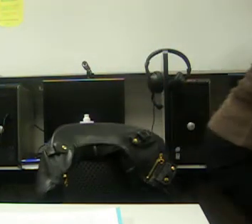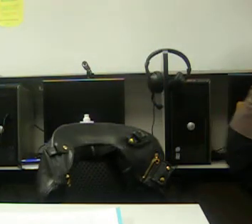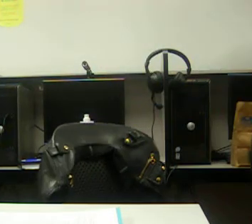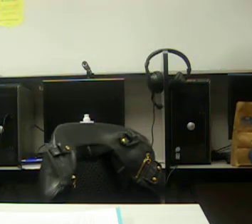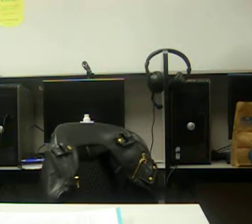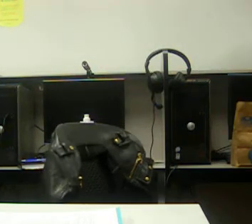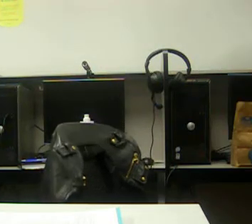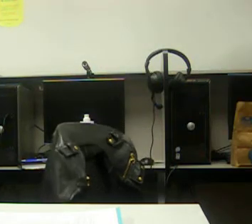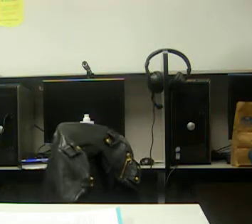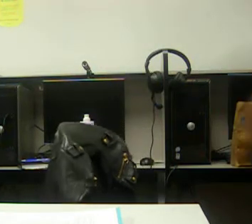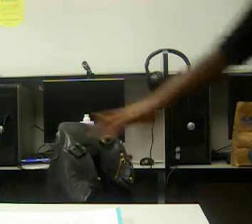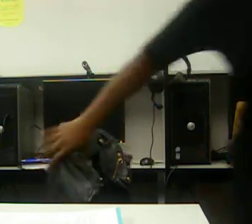excited.